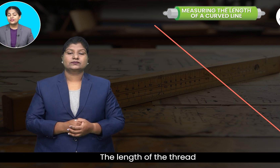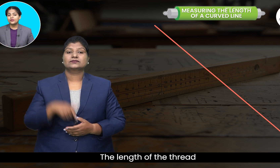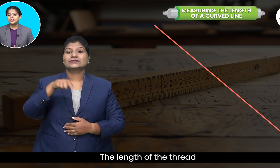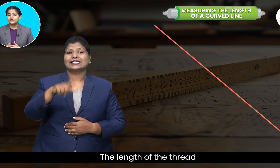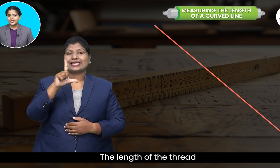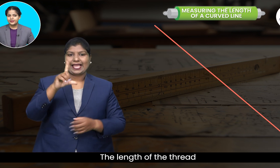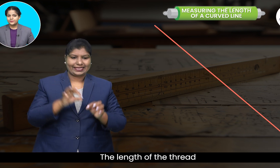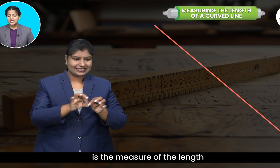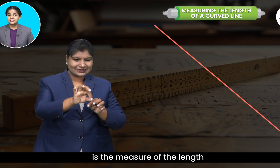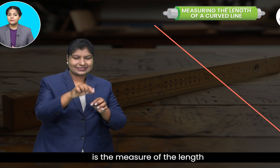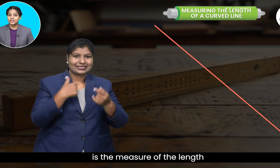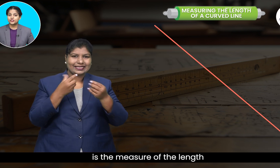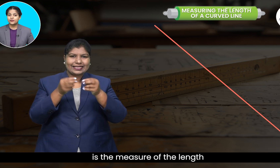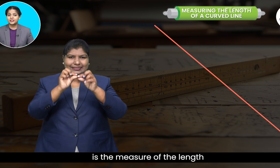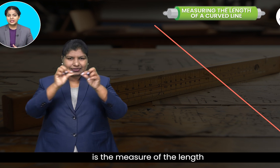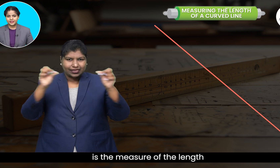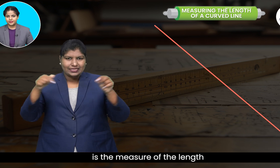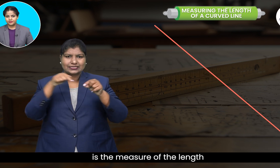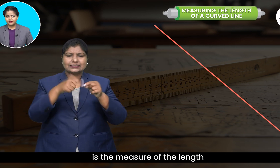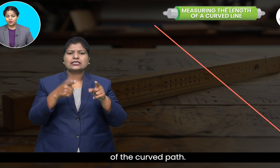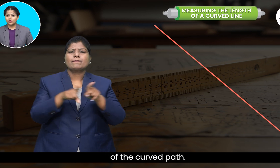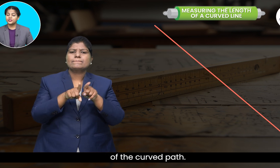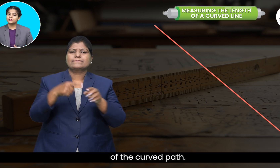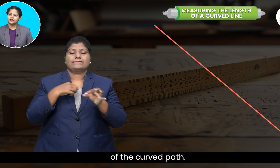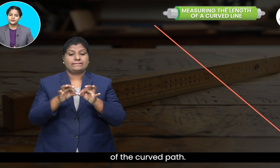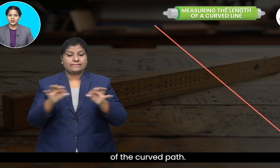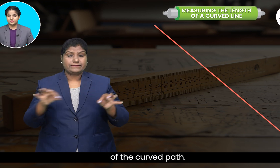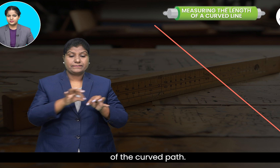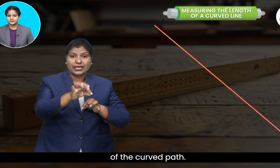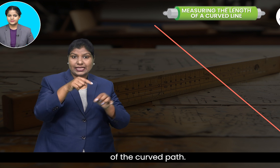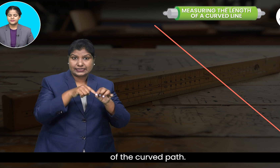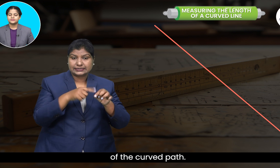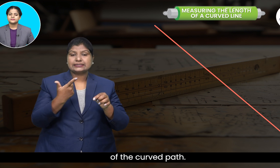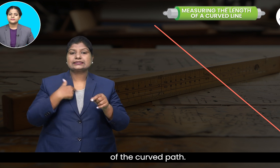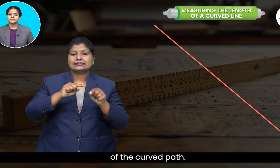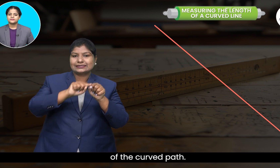The length of the thread is the measure of the length of the curved path.